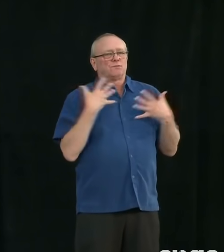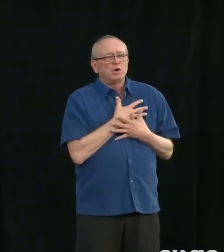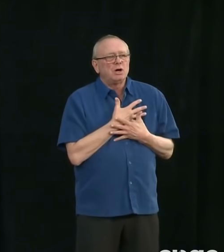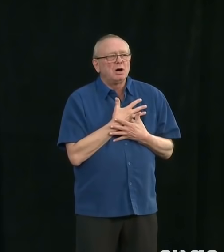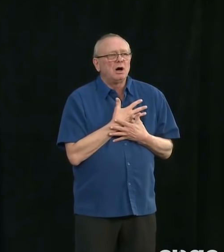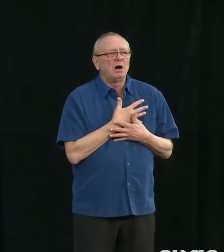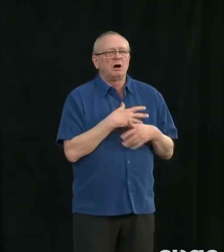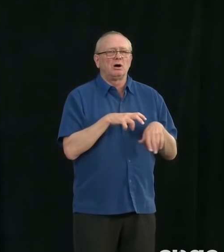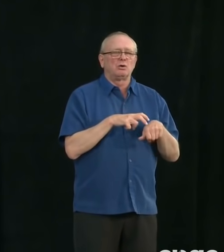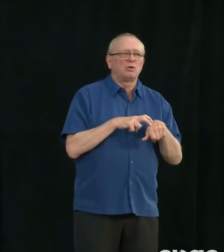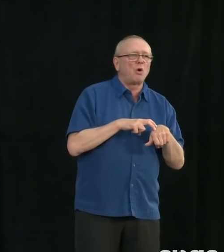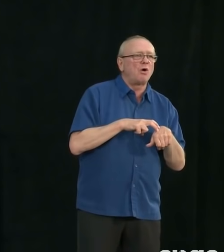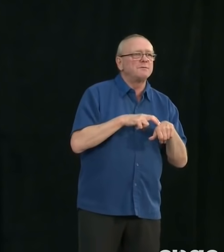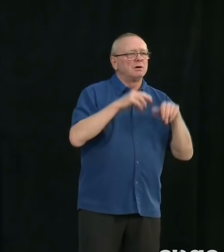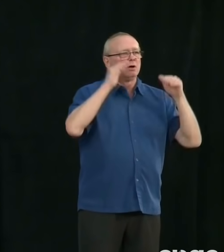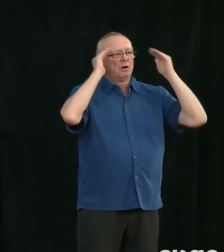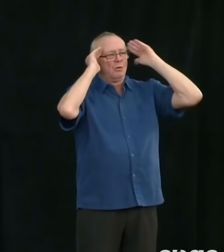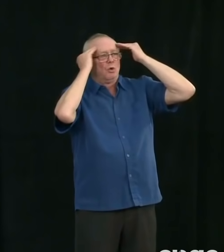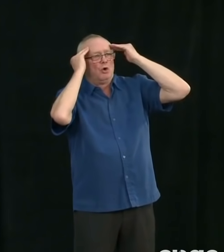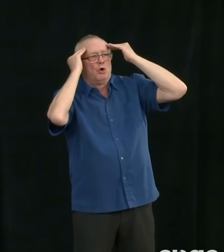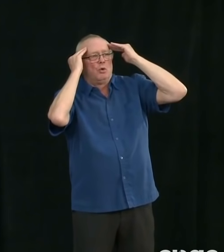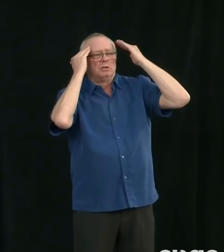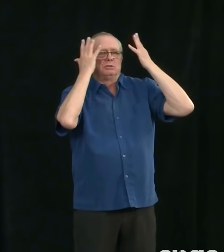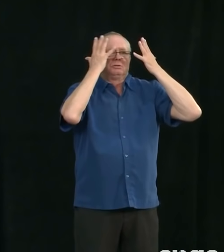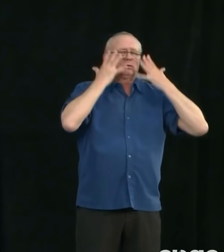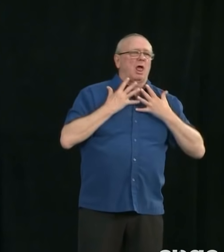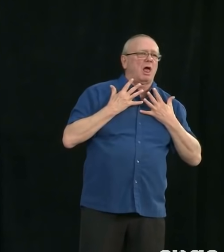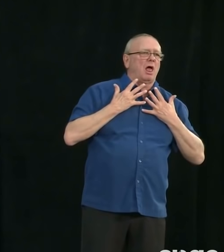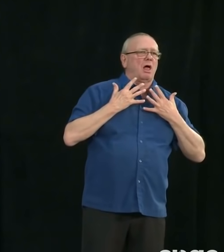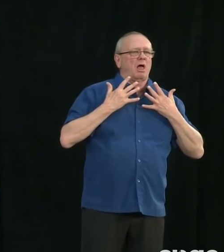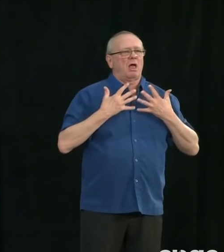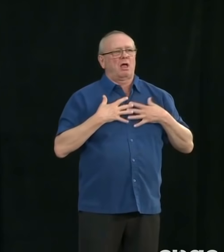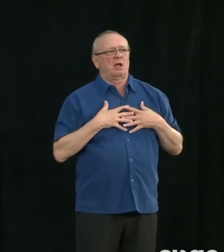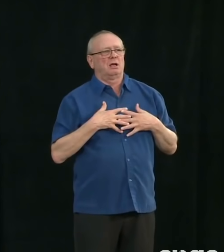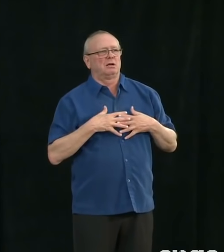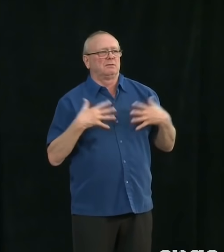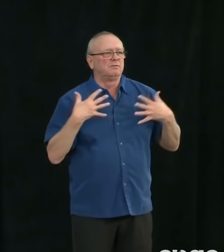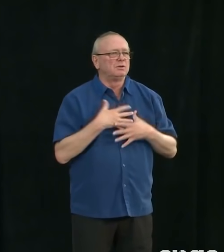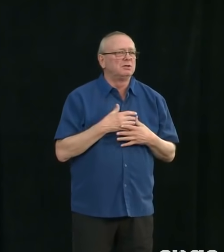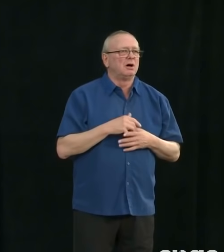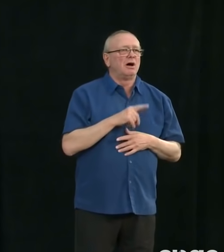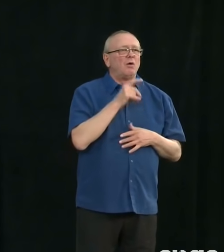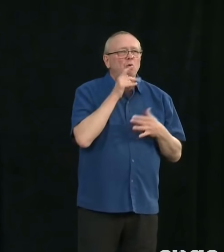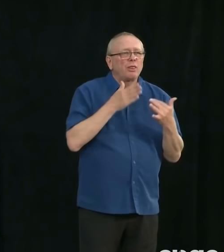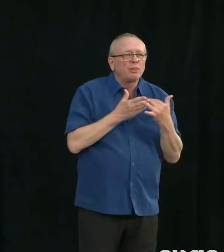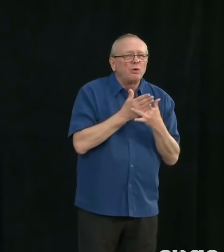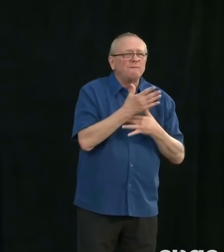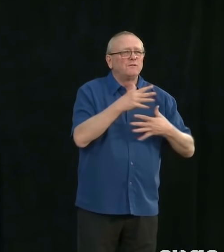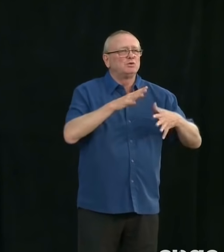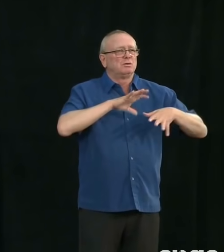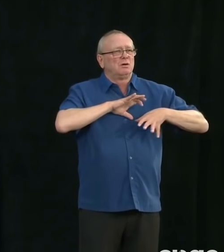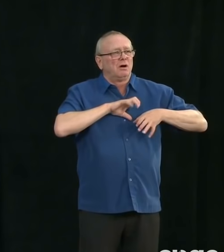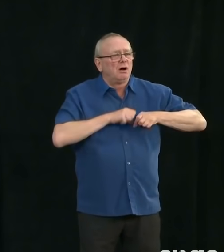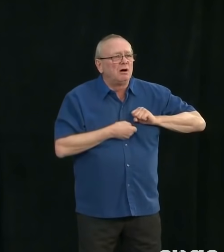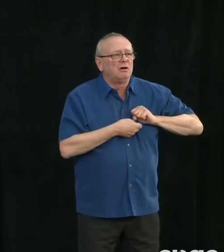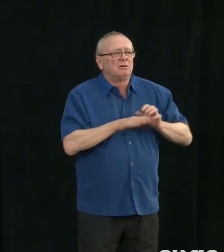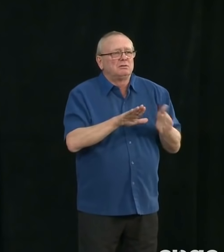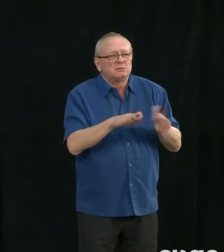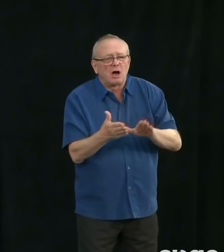those who experience illness, grief and loss, or financial hardships, may require additional mental health